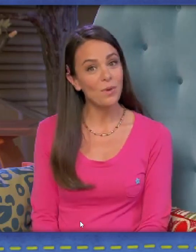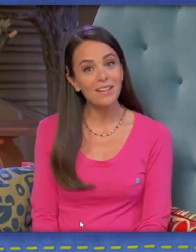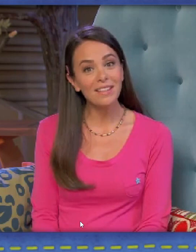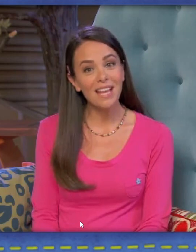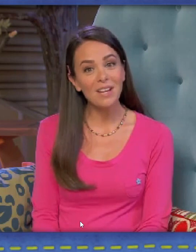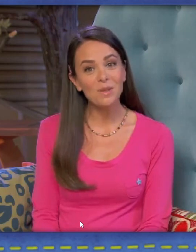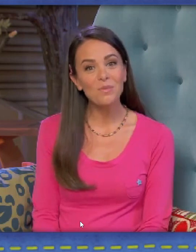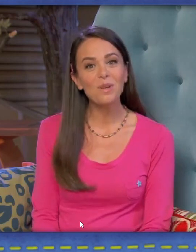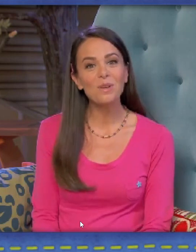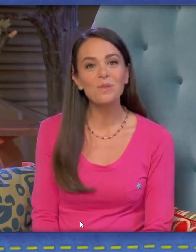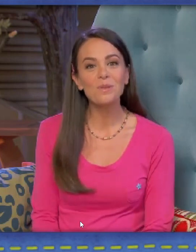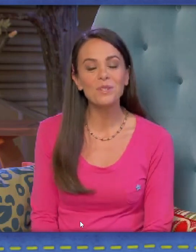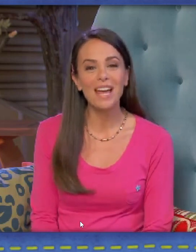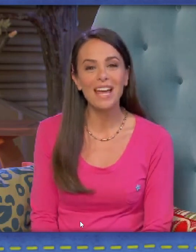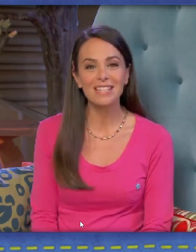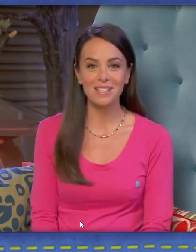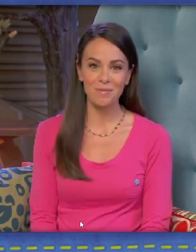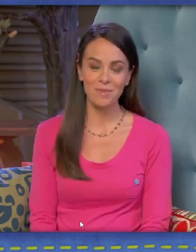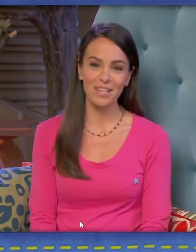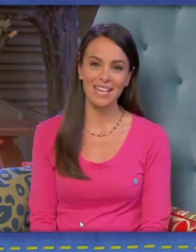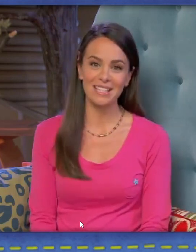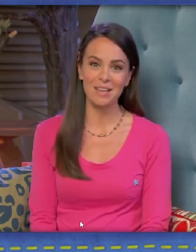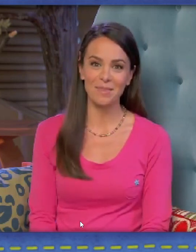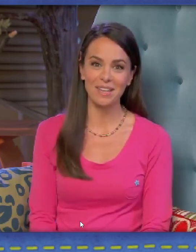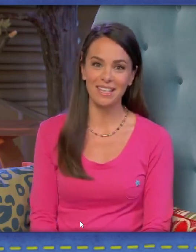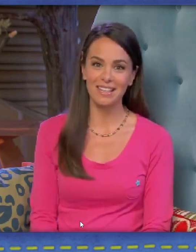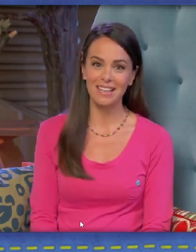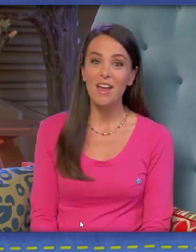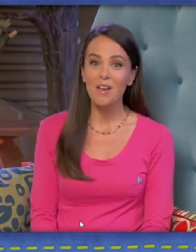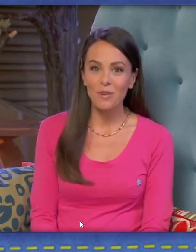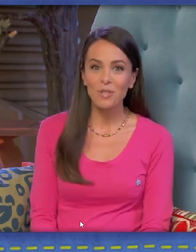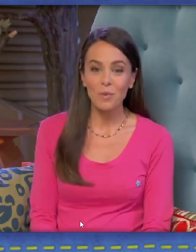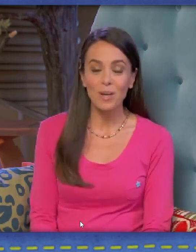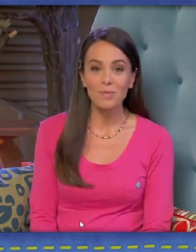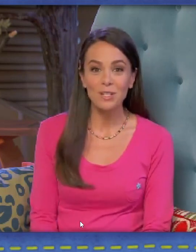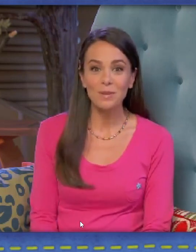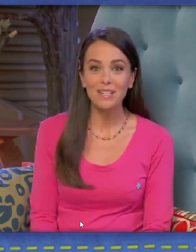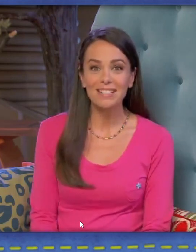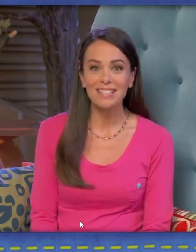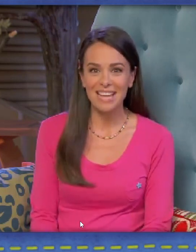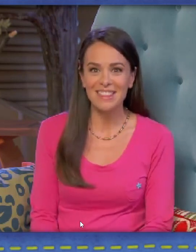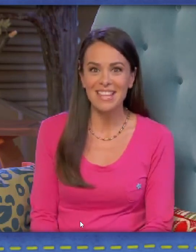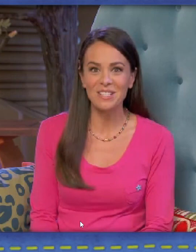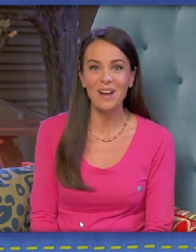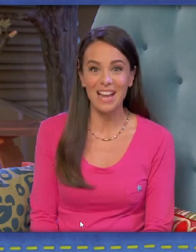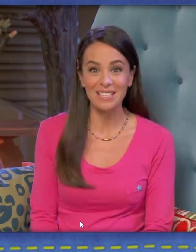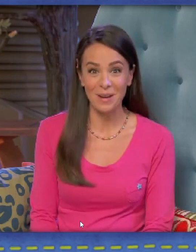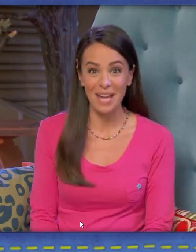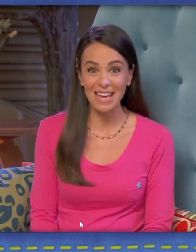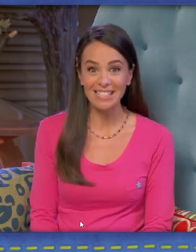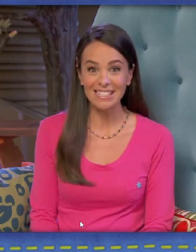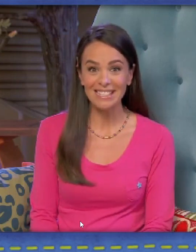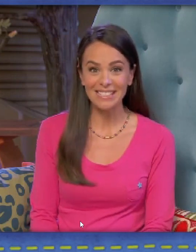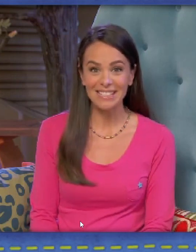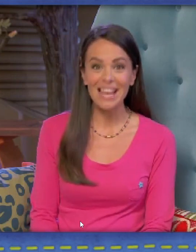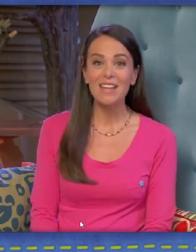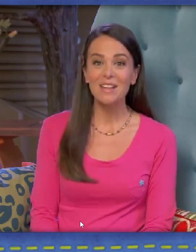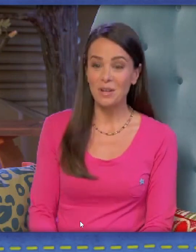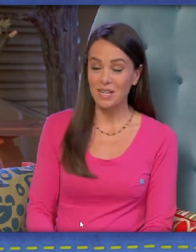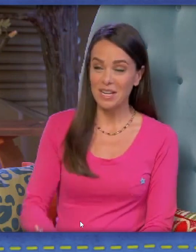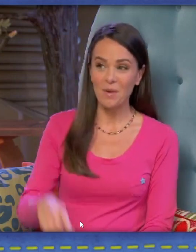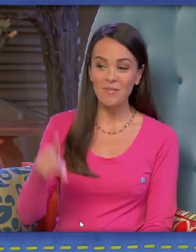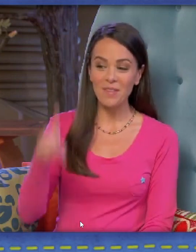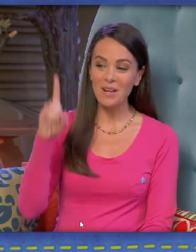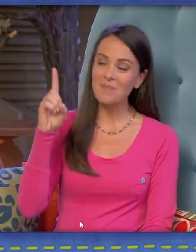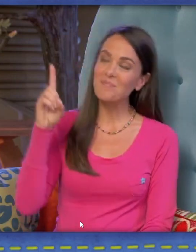is a real language where you use your hands to communicate something. First, watch me do it, and then try it, okay?